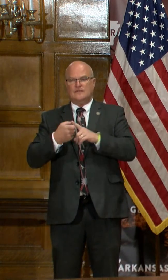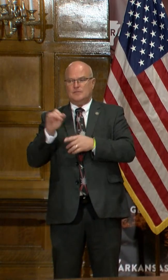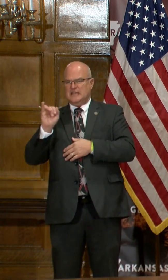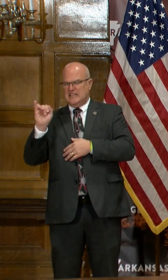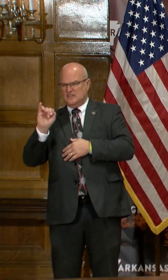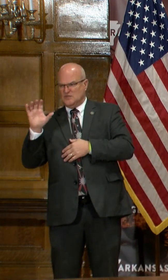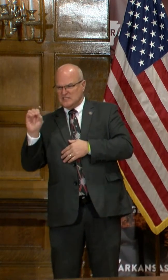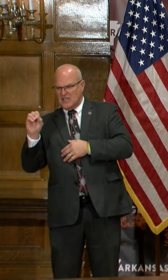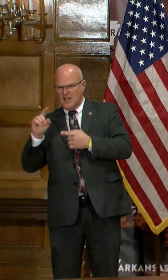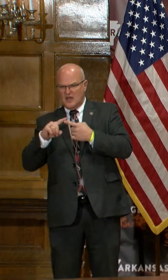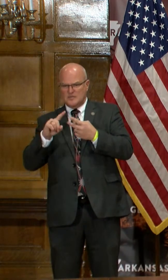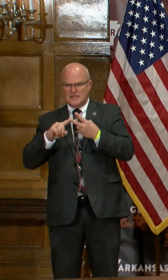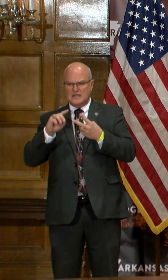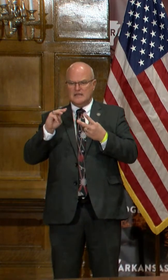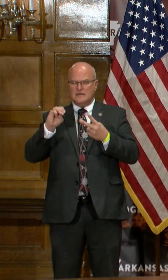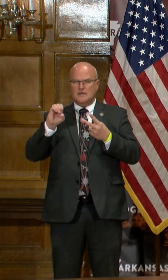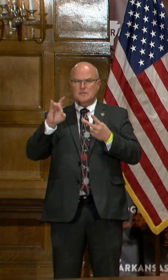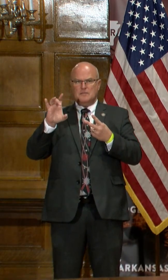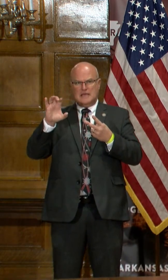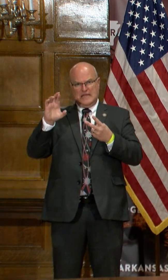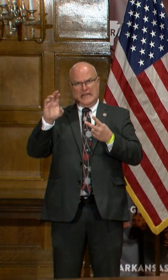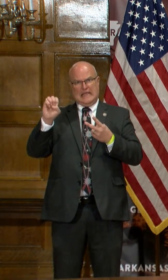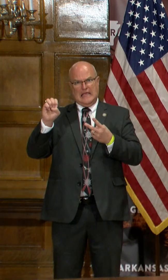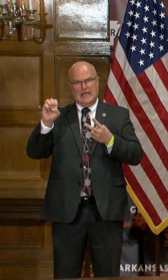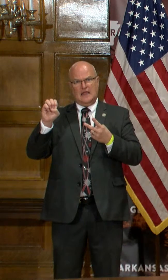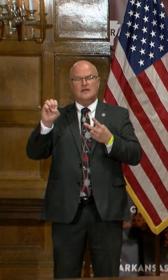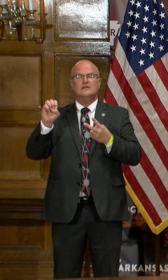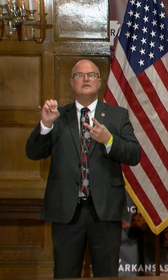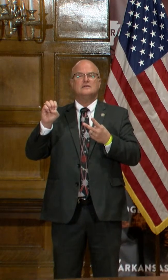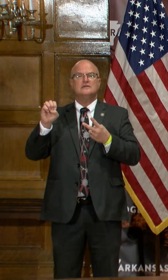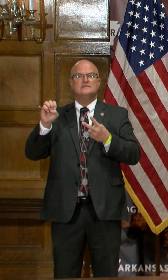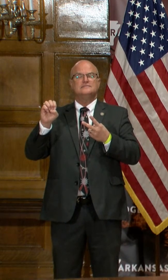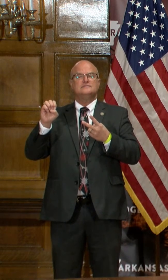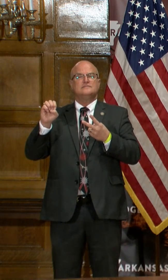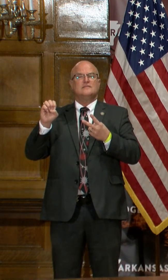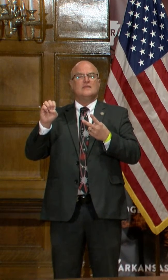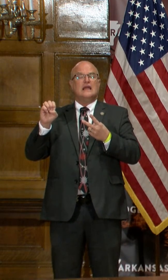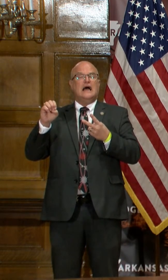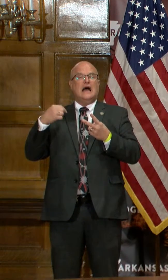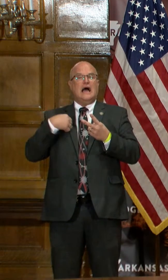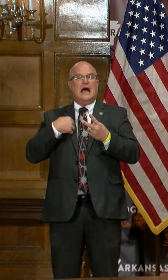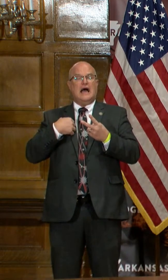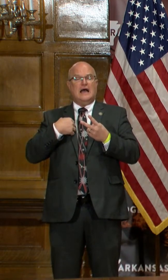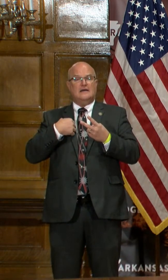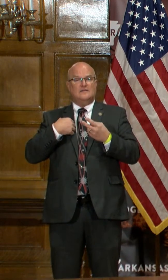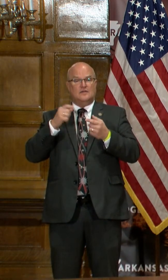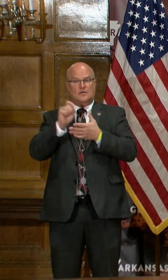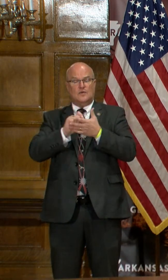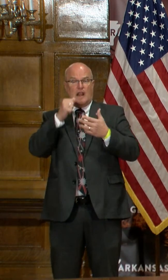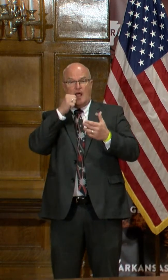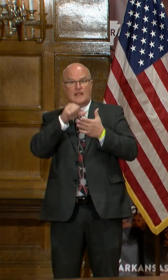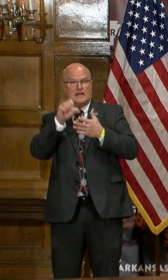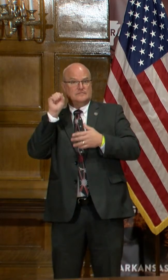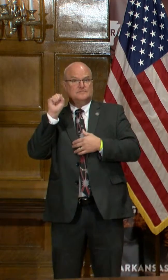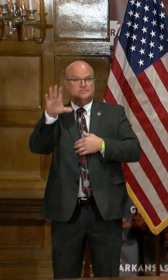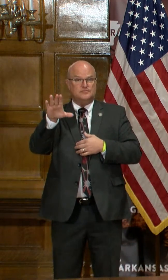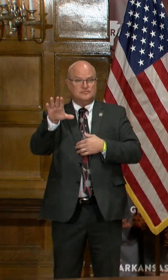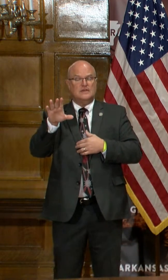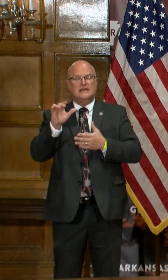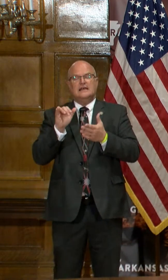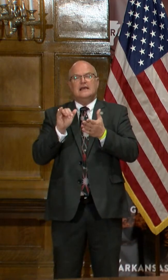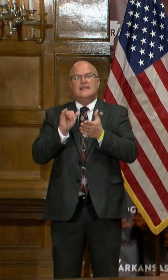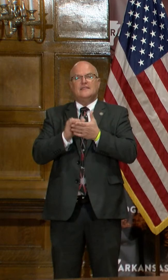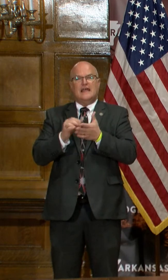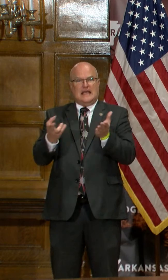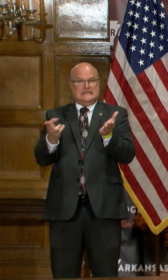insurance company or from Medicare, Advantage programs, I've issued a letter to you today